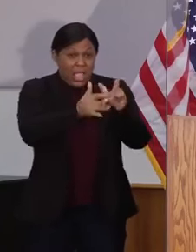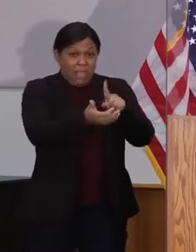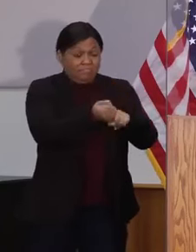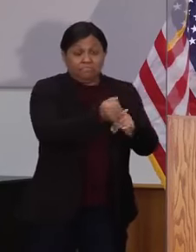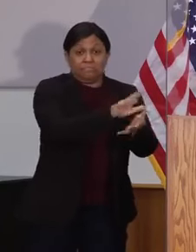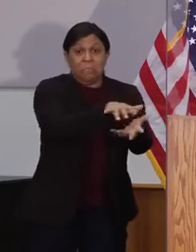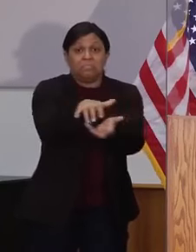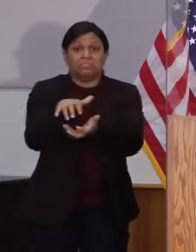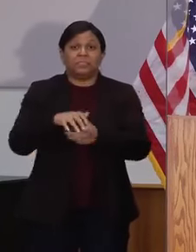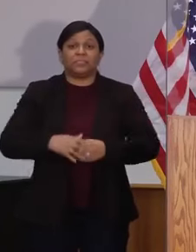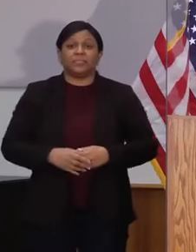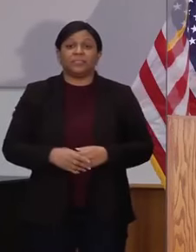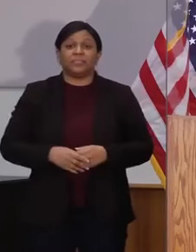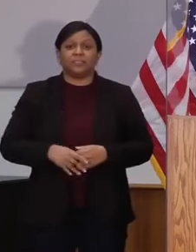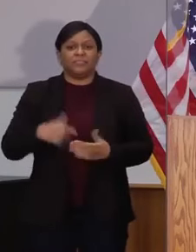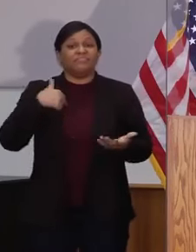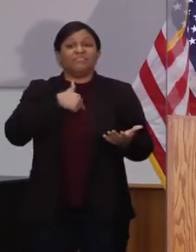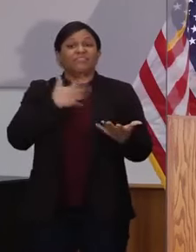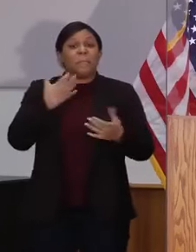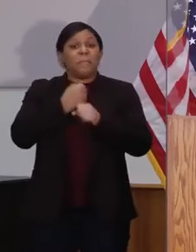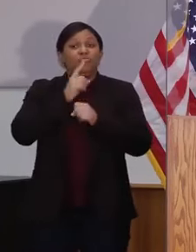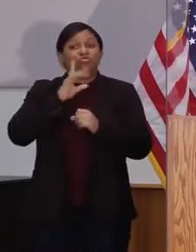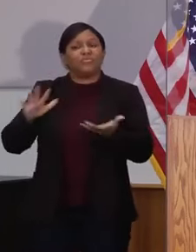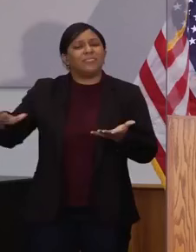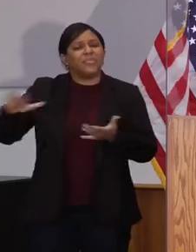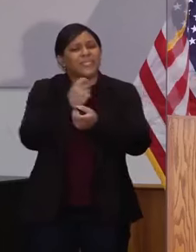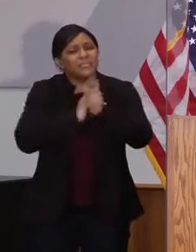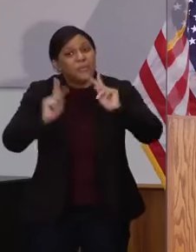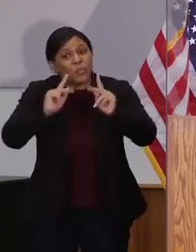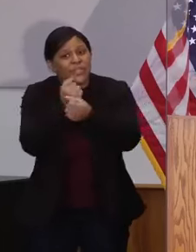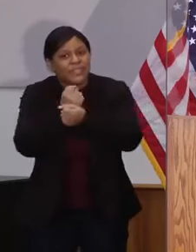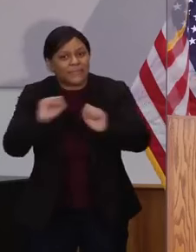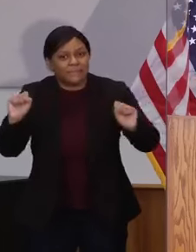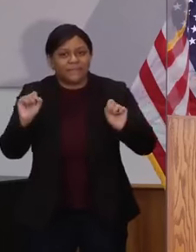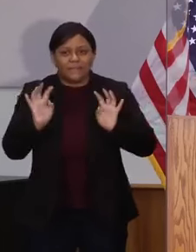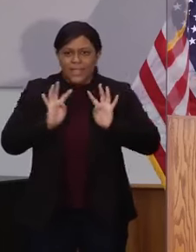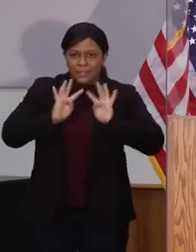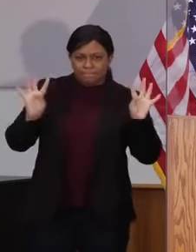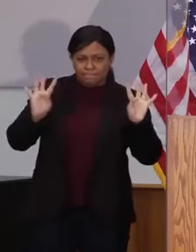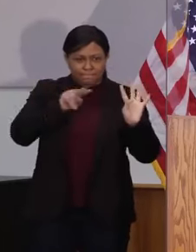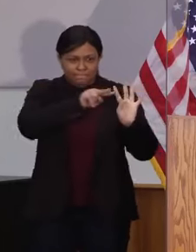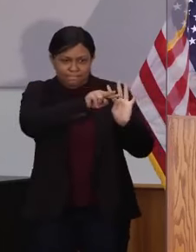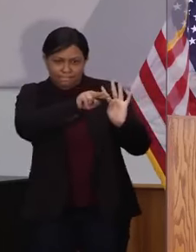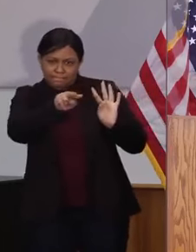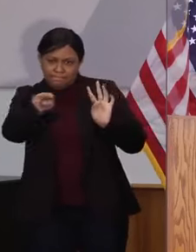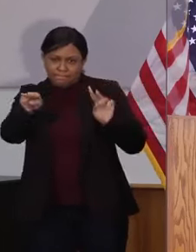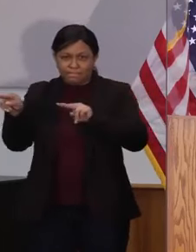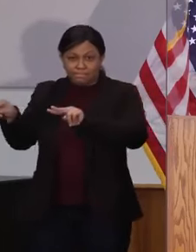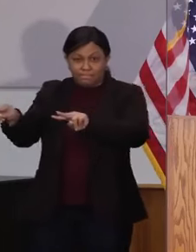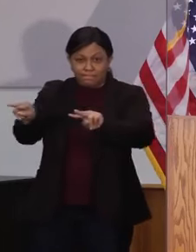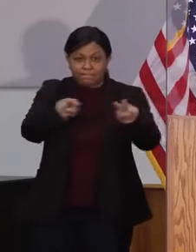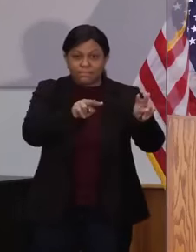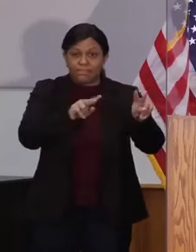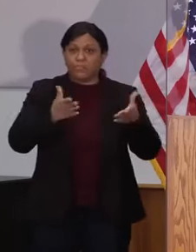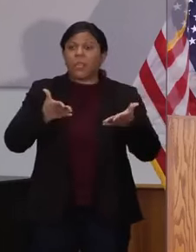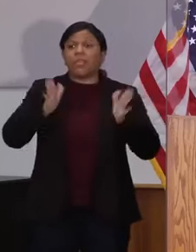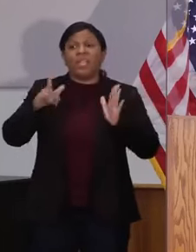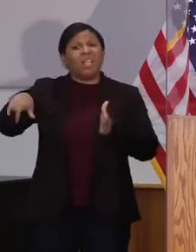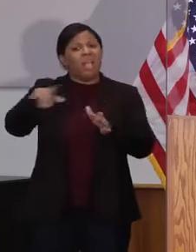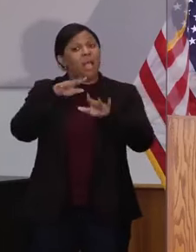safety and those public safety personnel. And if we don't, and if we're not able to put this account in